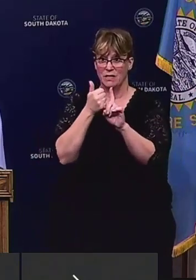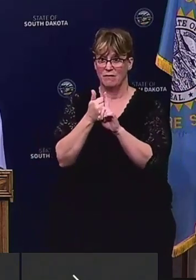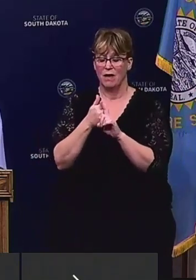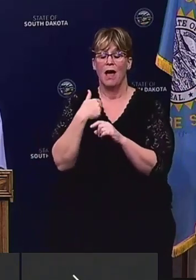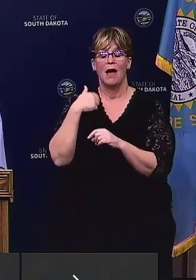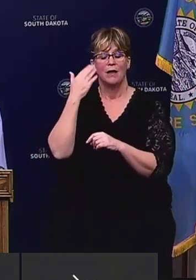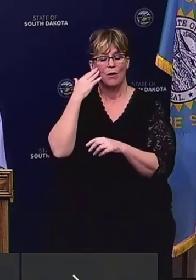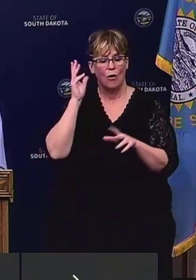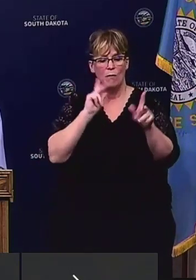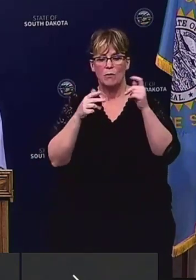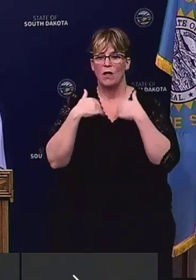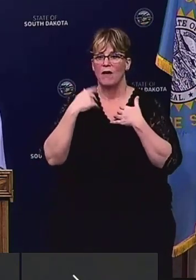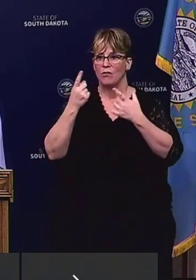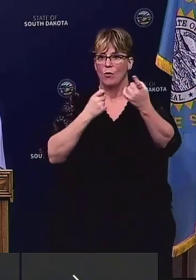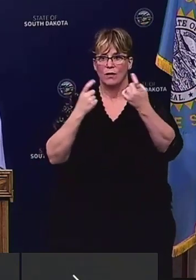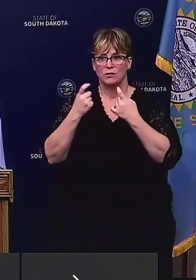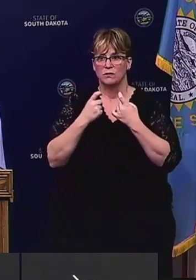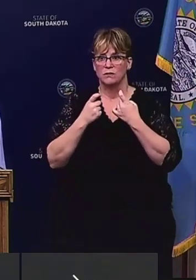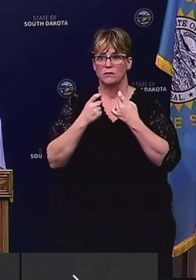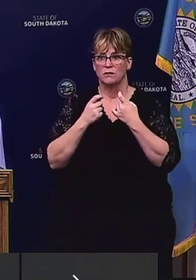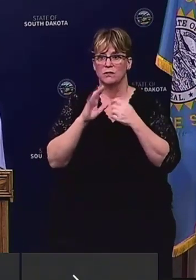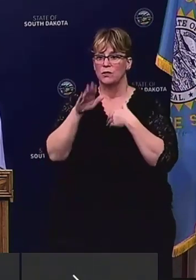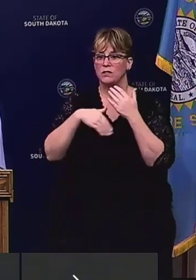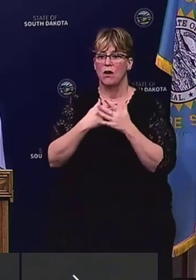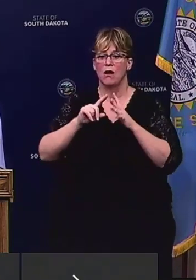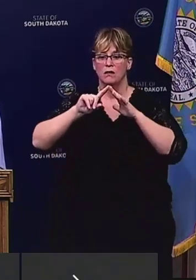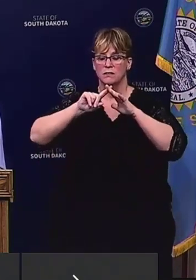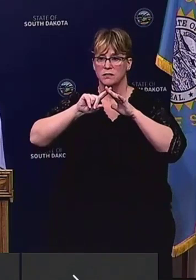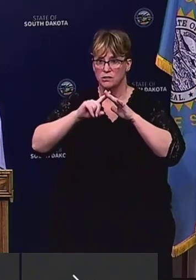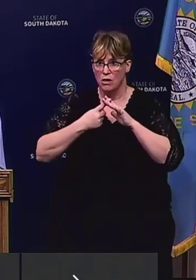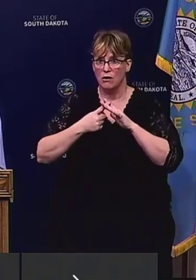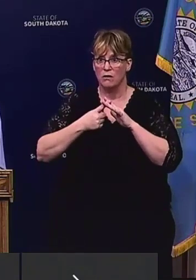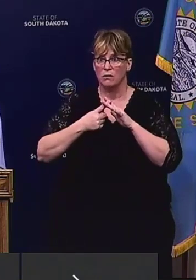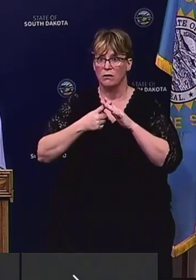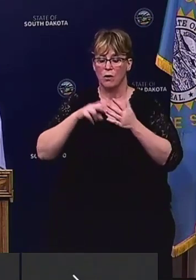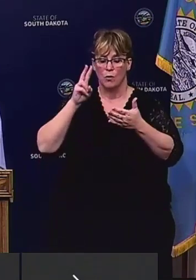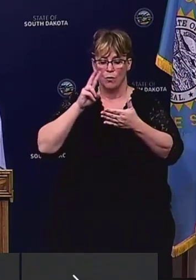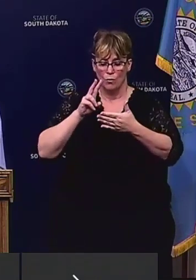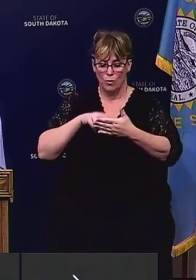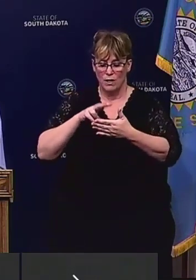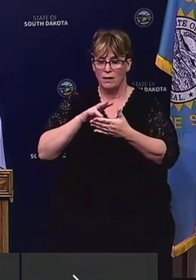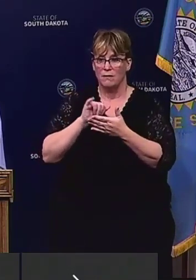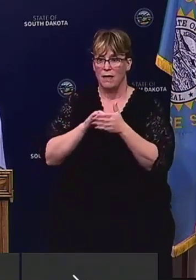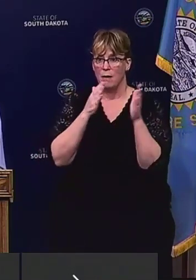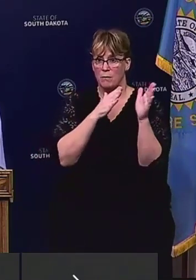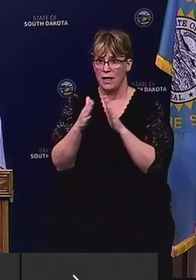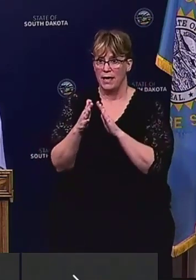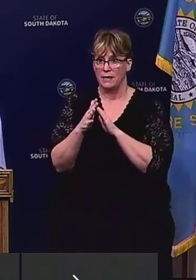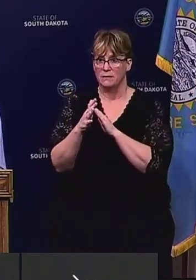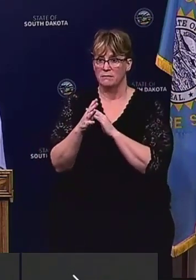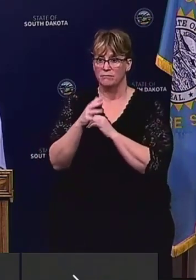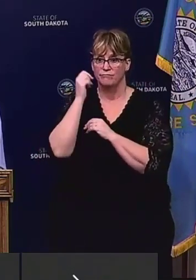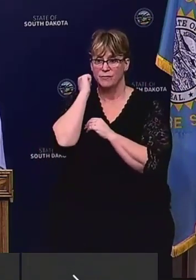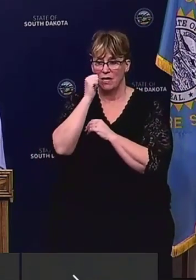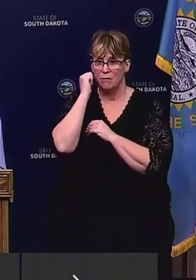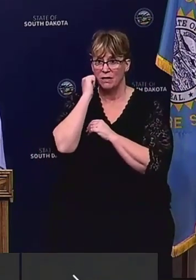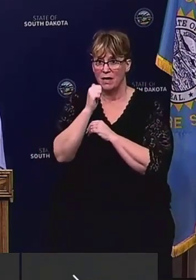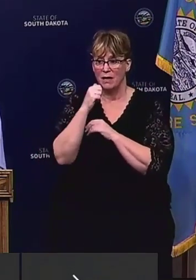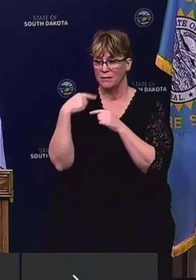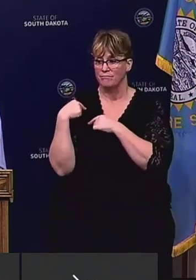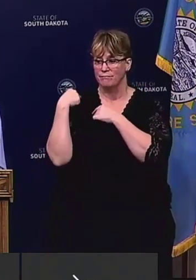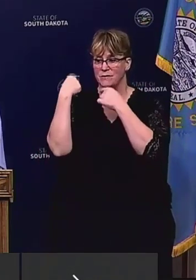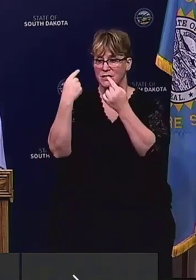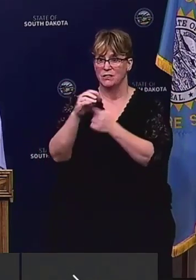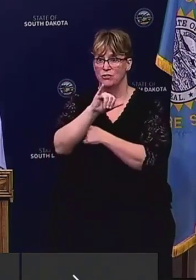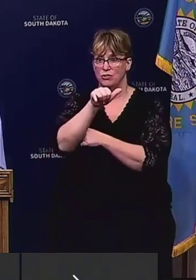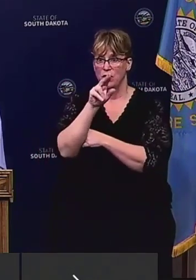lot of questions, so let's all start there by reading that plan and take it day by day, just like we have been since